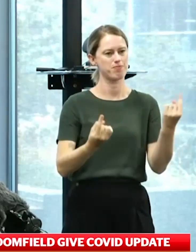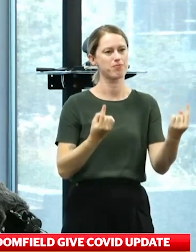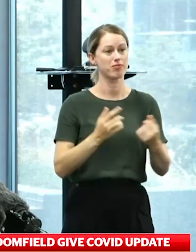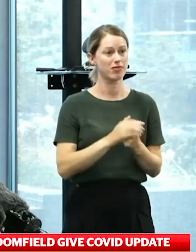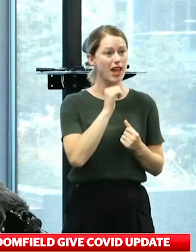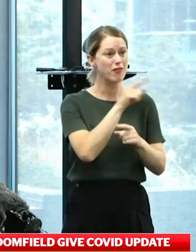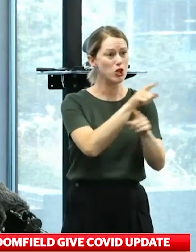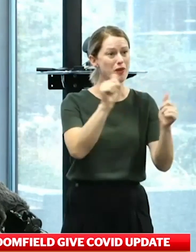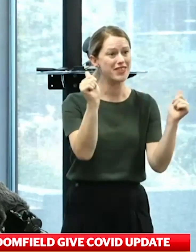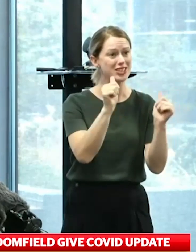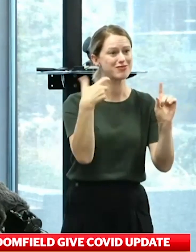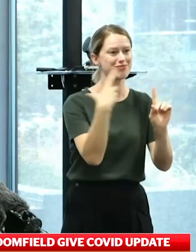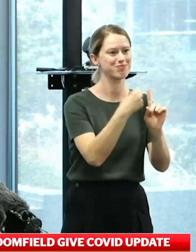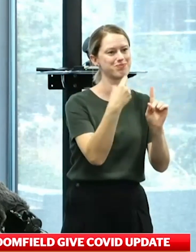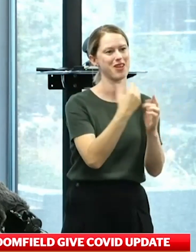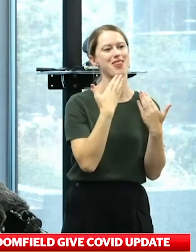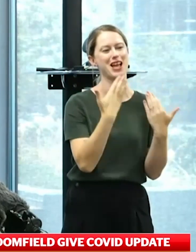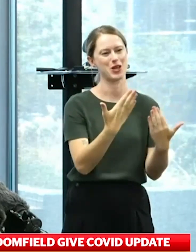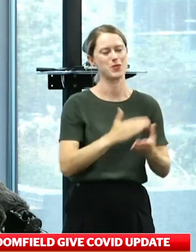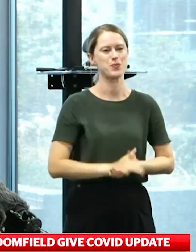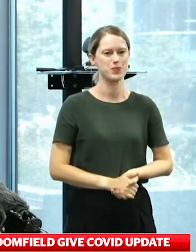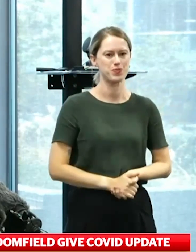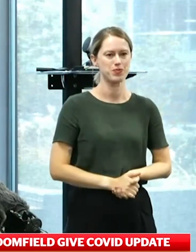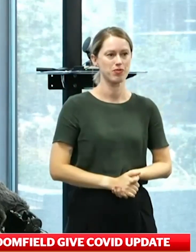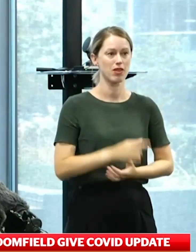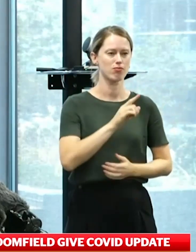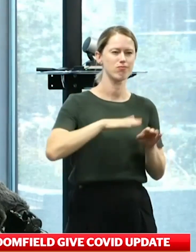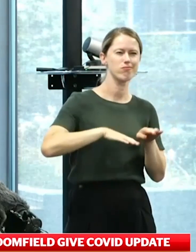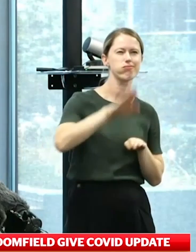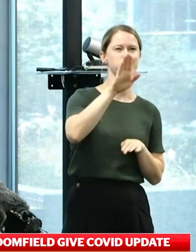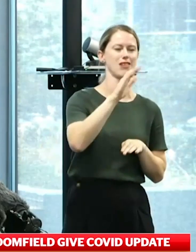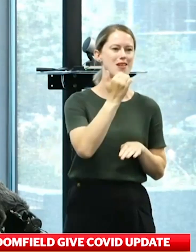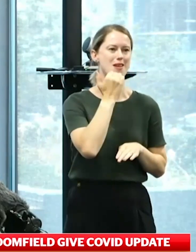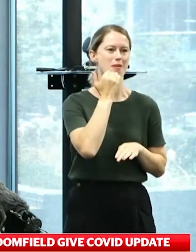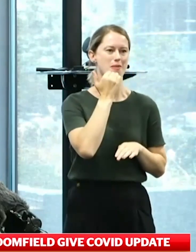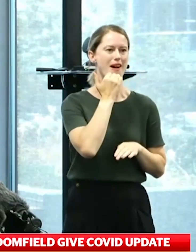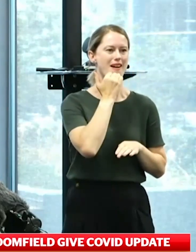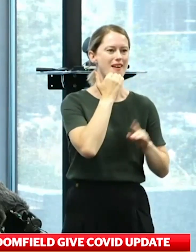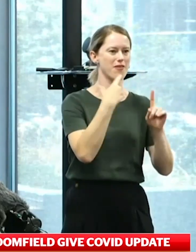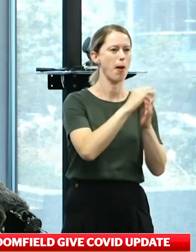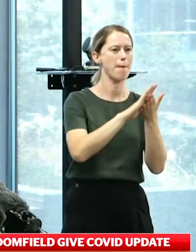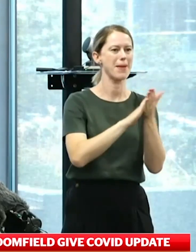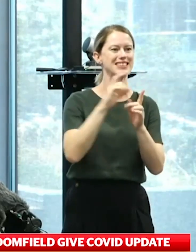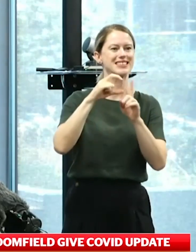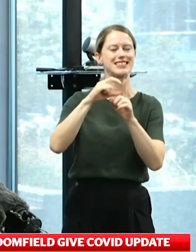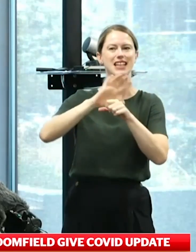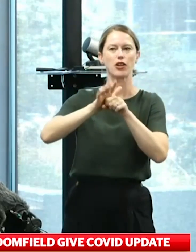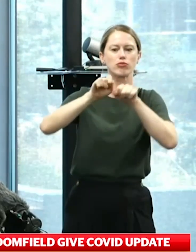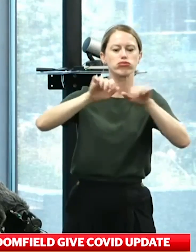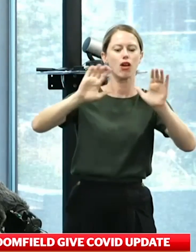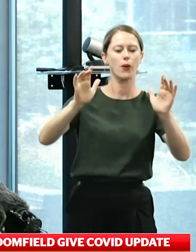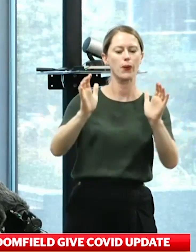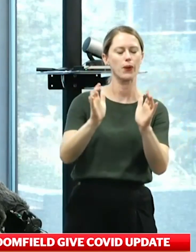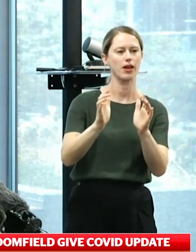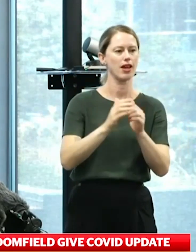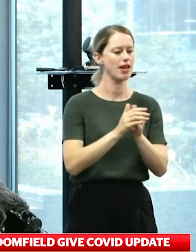who's done that, we say thank you. Those high rates of vaccination helped stop a Delta outbreak and have given us a head start